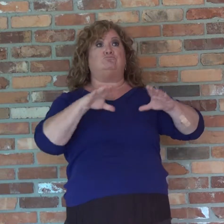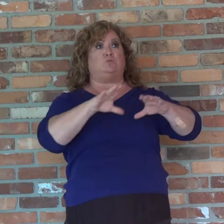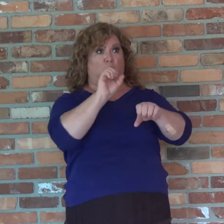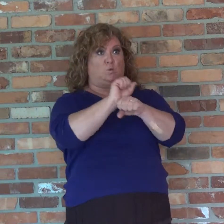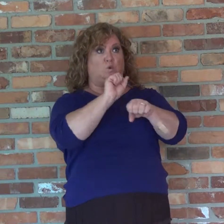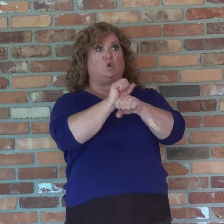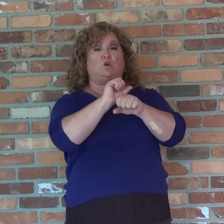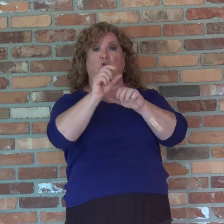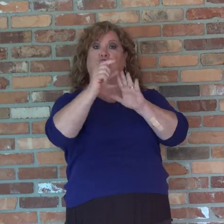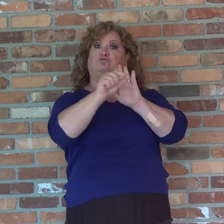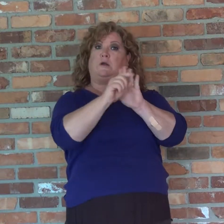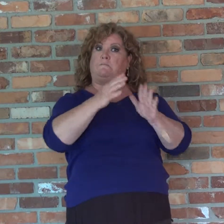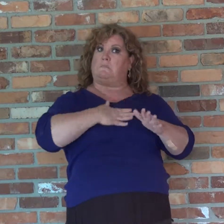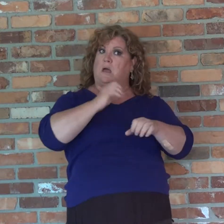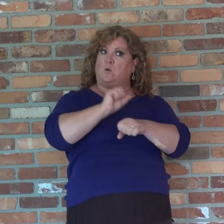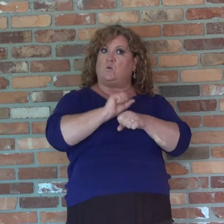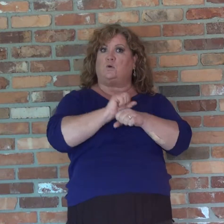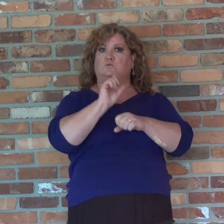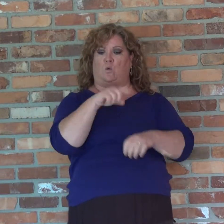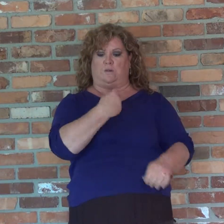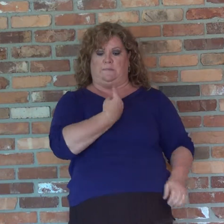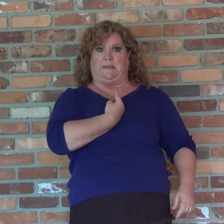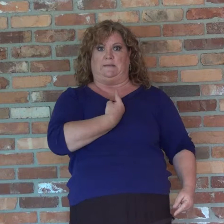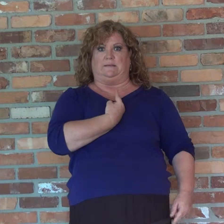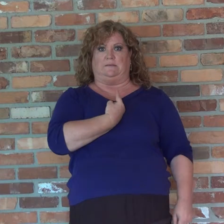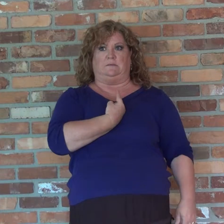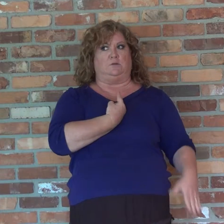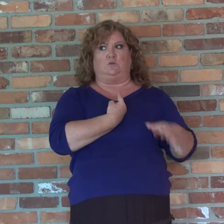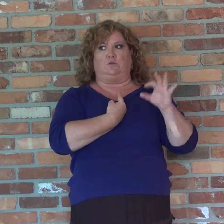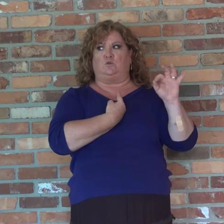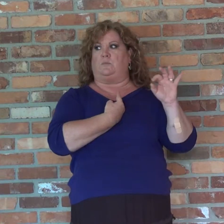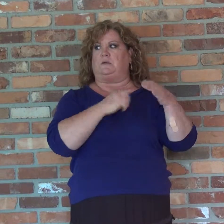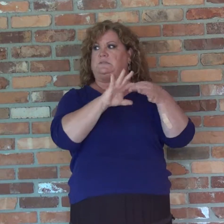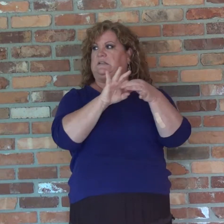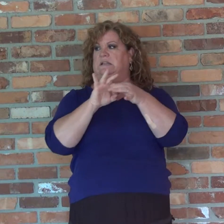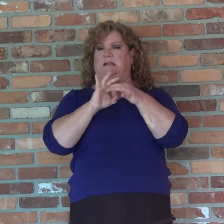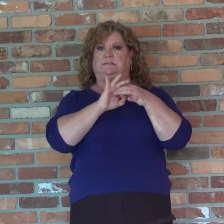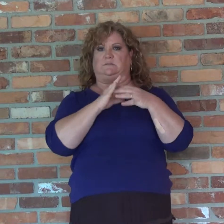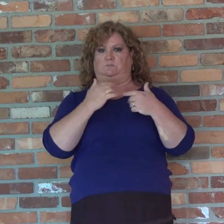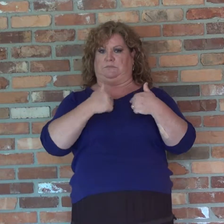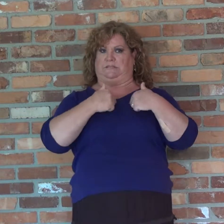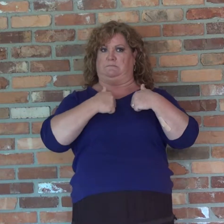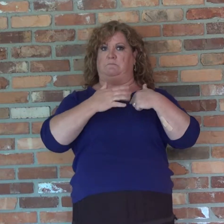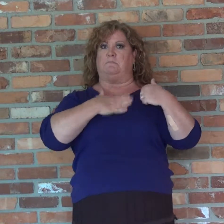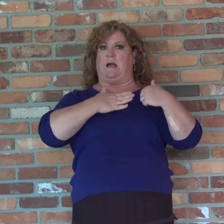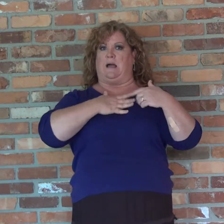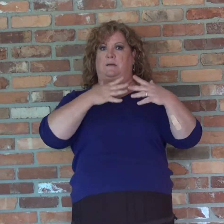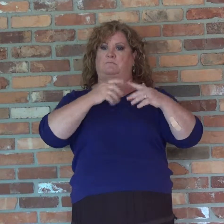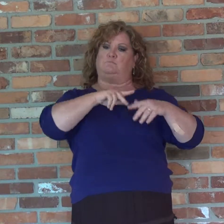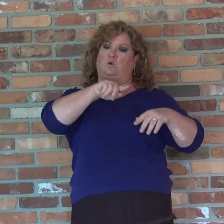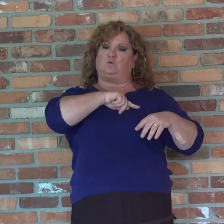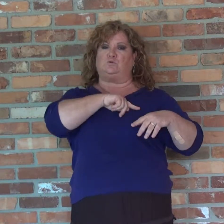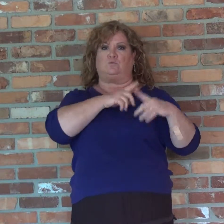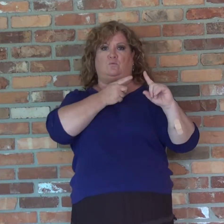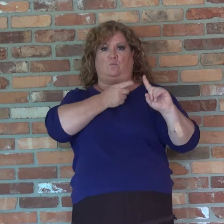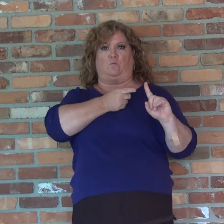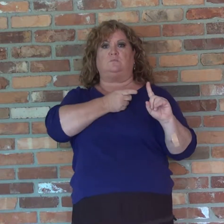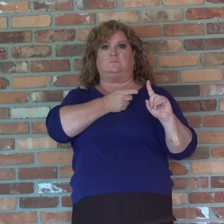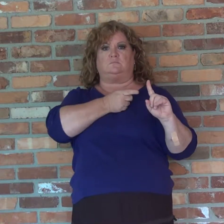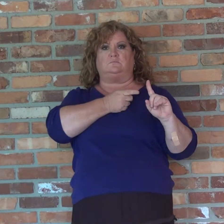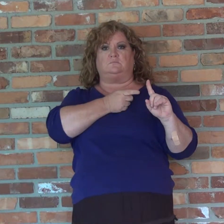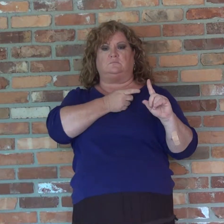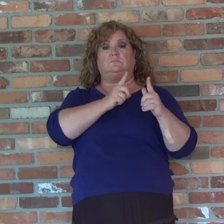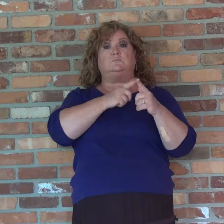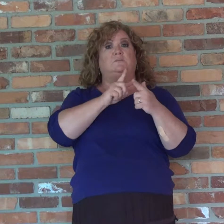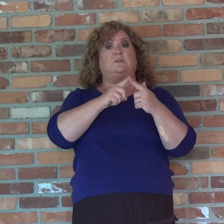my work and I get graded on my work and it's just me and nobody's connected to that. Okay, good enough. But